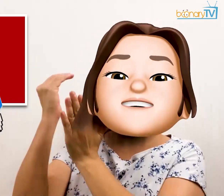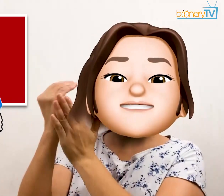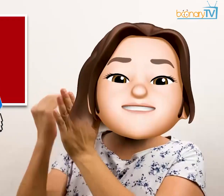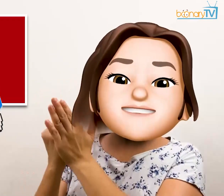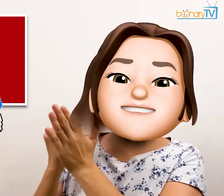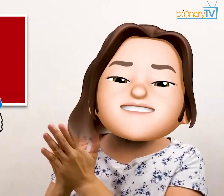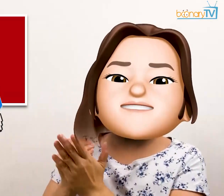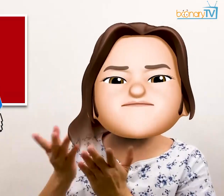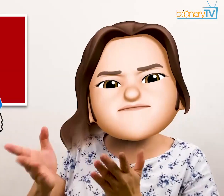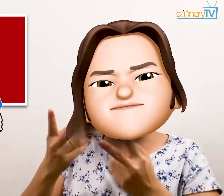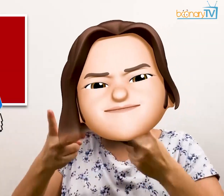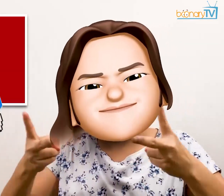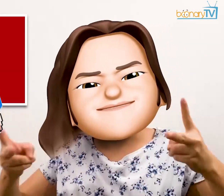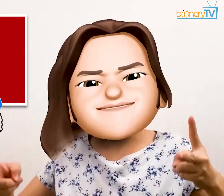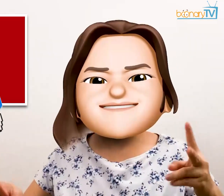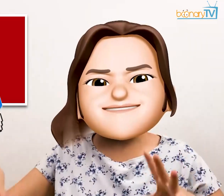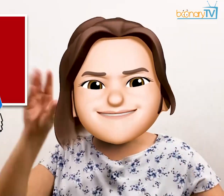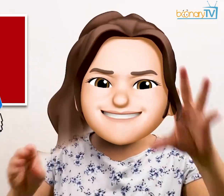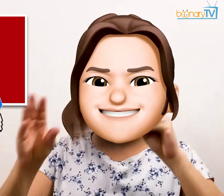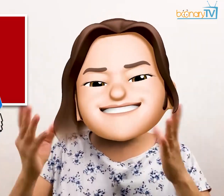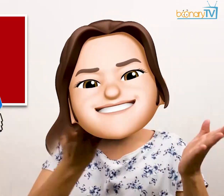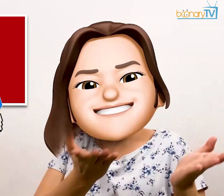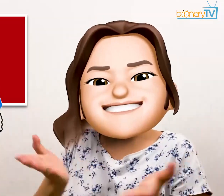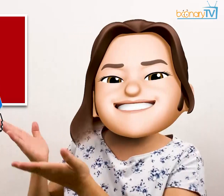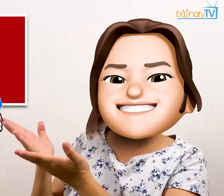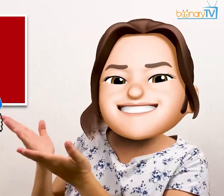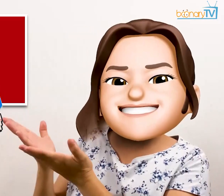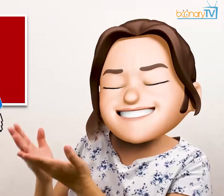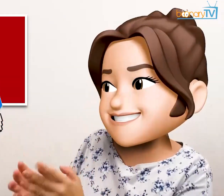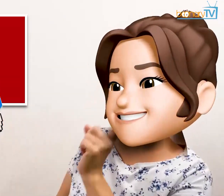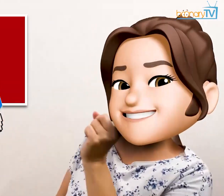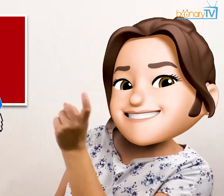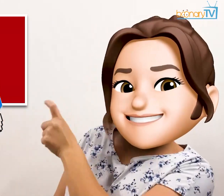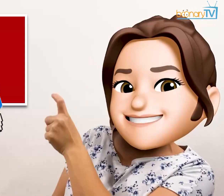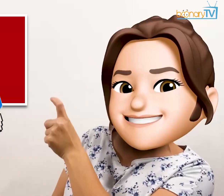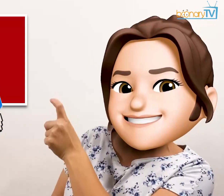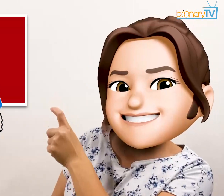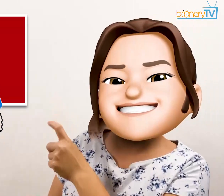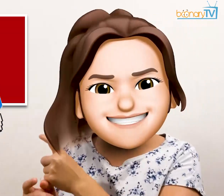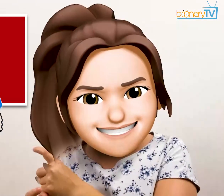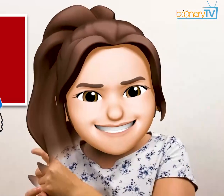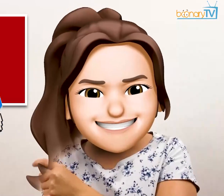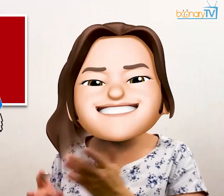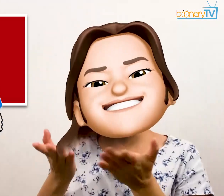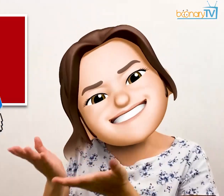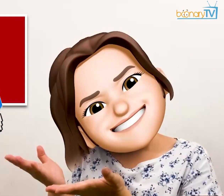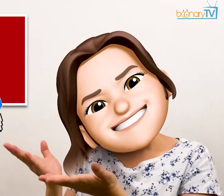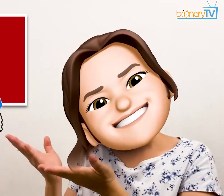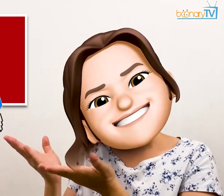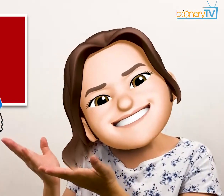For well-being related. The woman can the consequences. in male so-called-called- chanting. The makes in